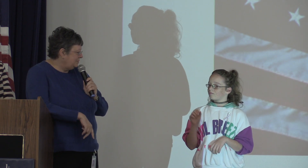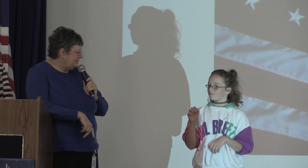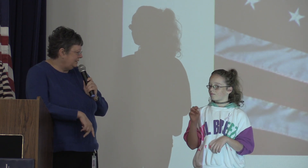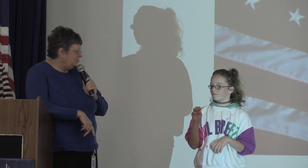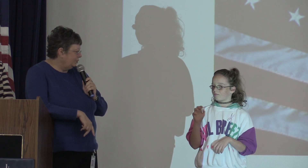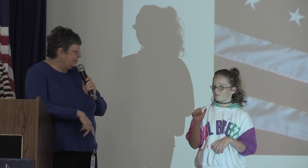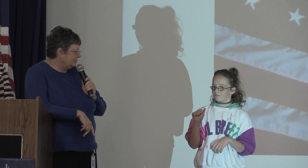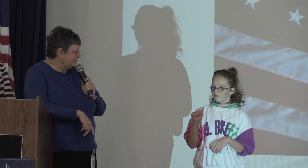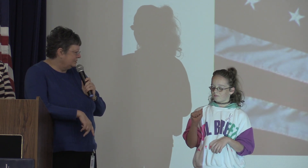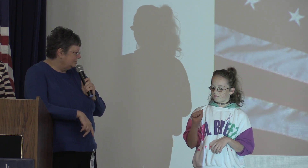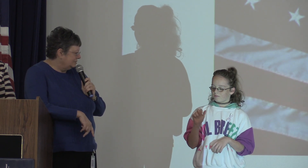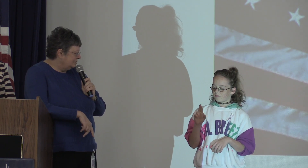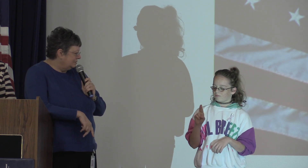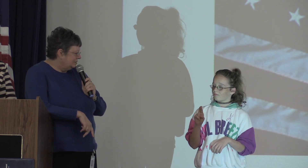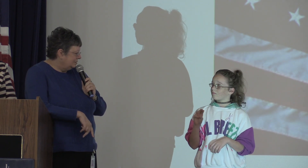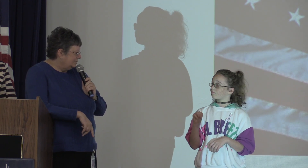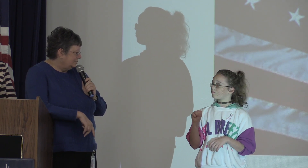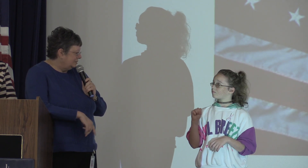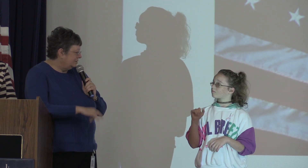Patrick Dobbs, he worked